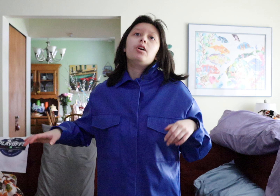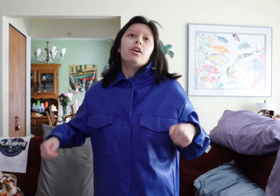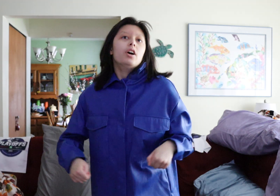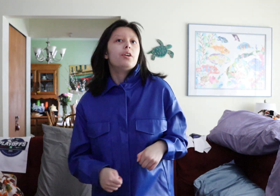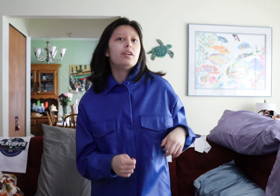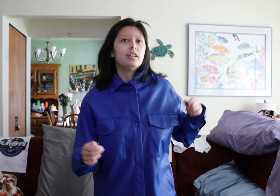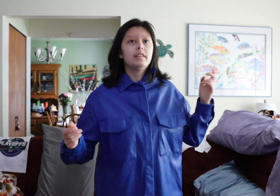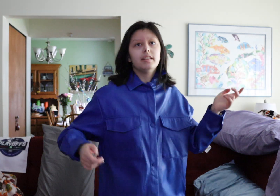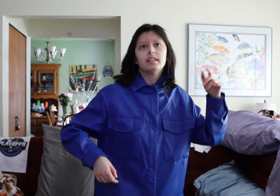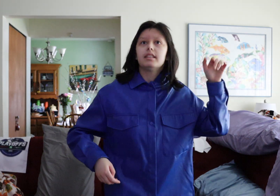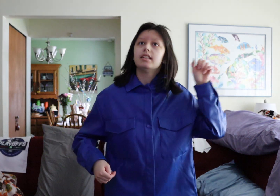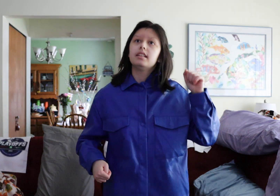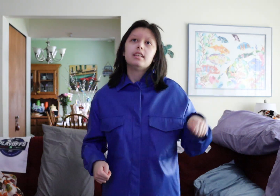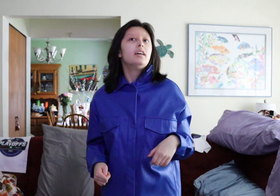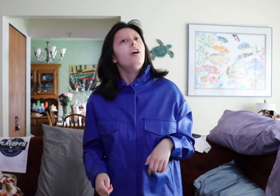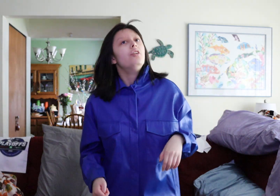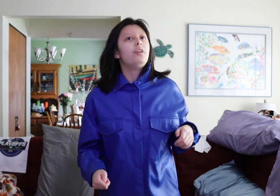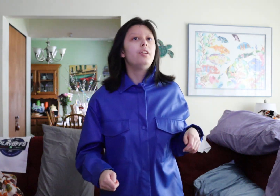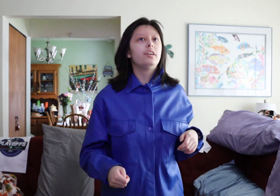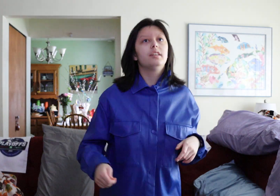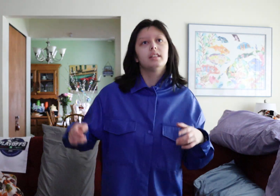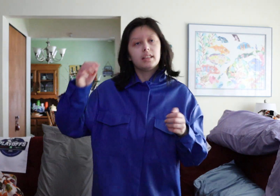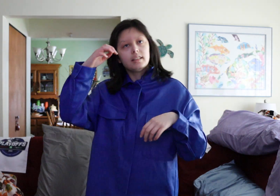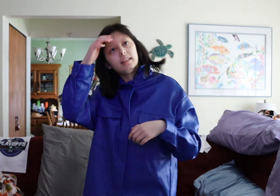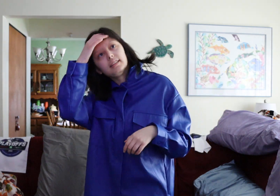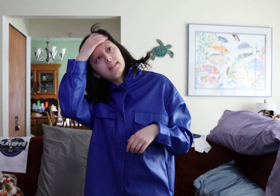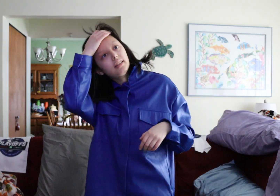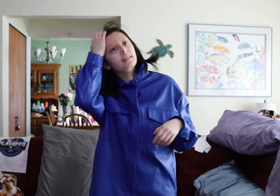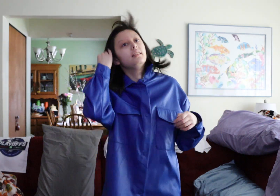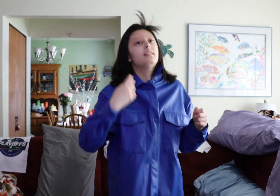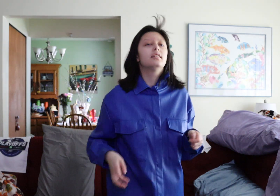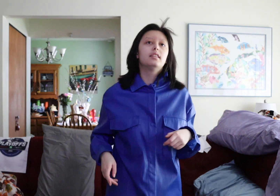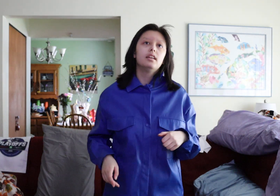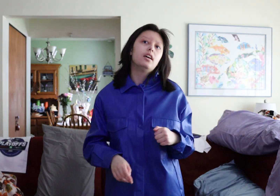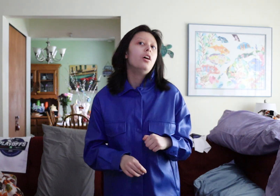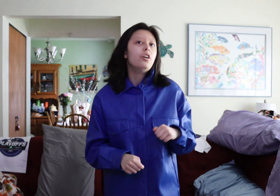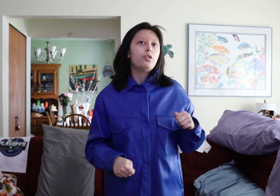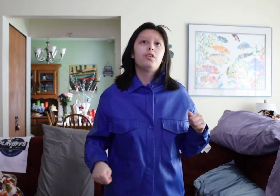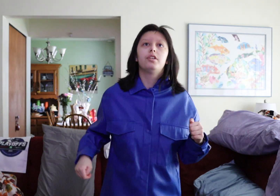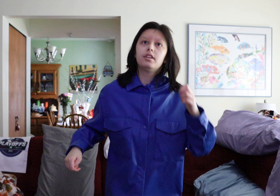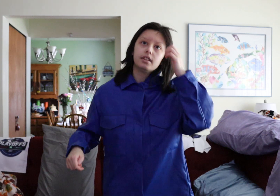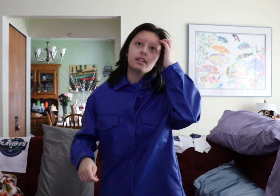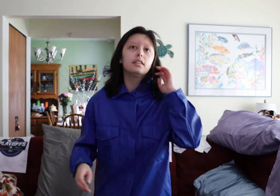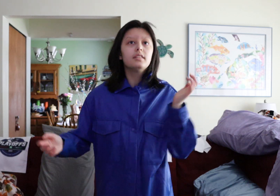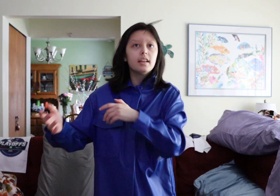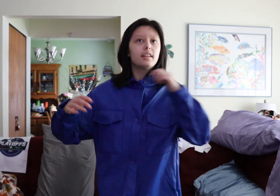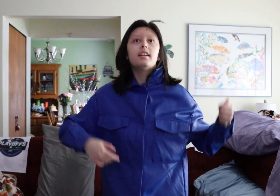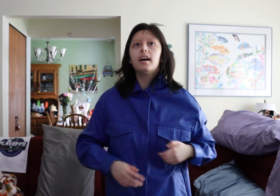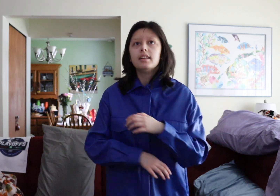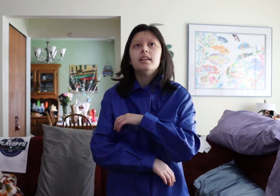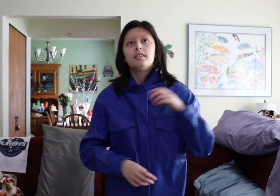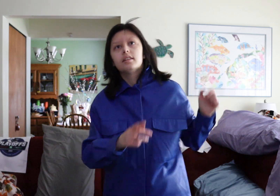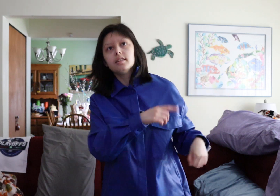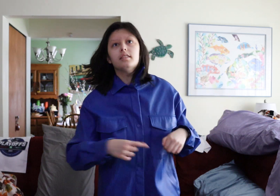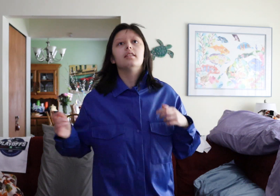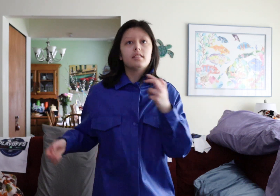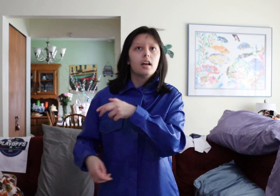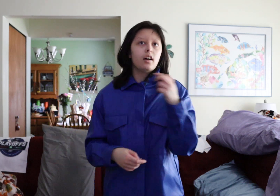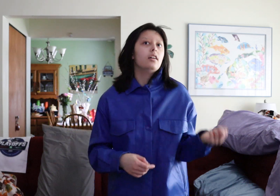Start cut the six-piece, being big, stylish, my passion, ambition, machine I got your people I do not know anything, in my opinion,